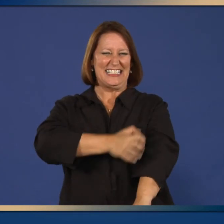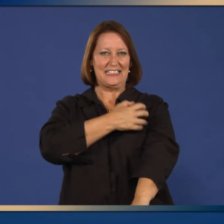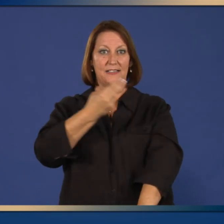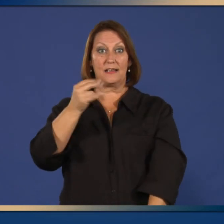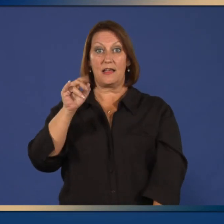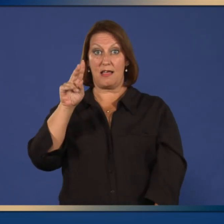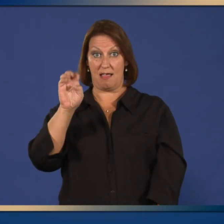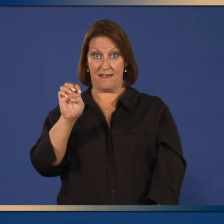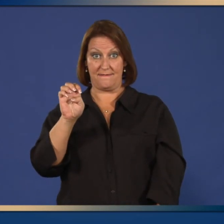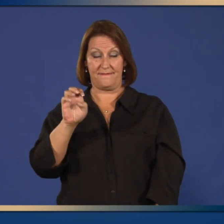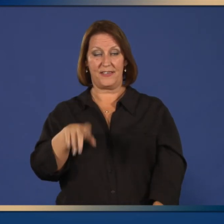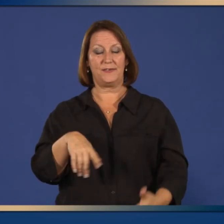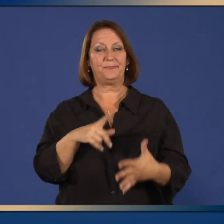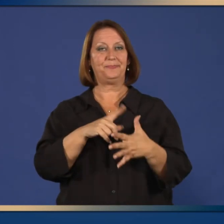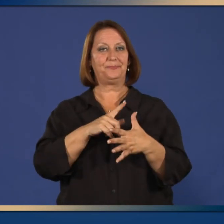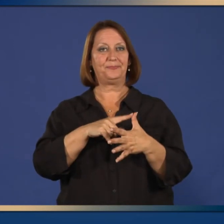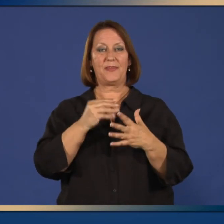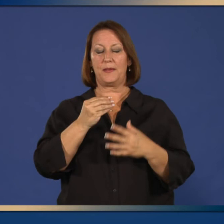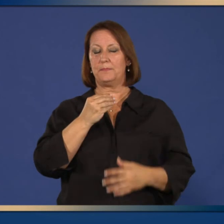paleness,